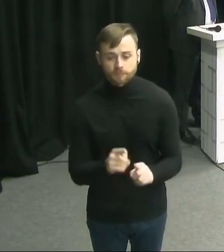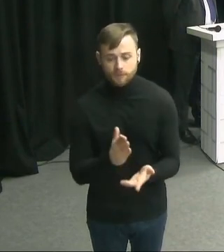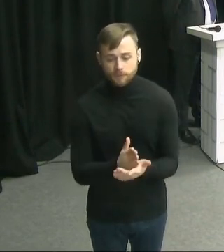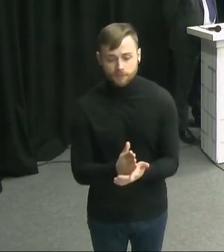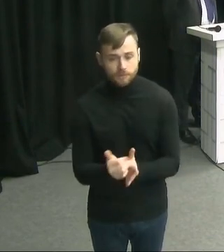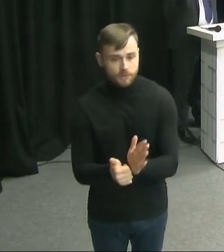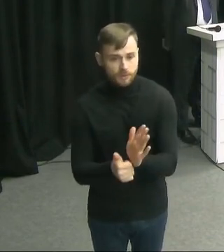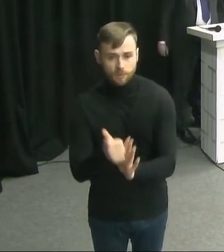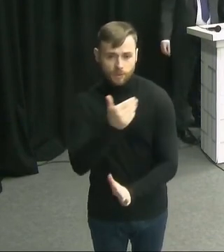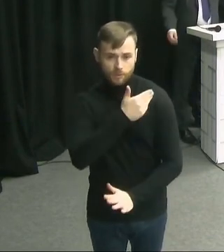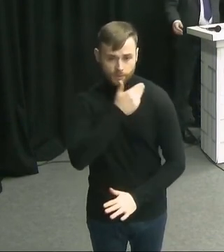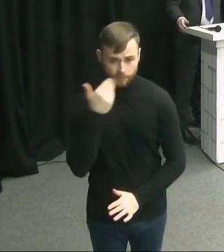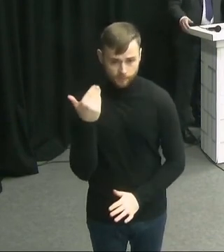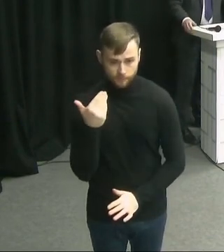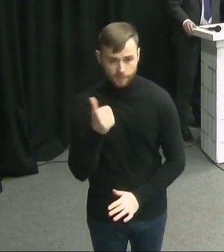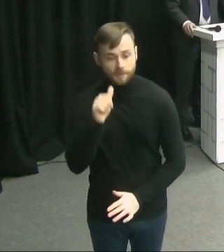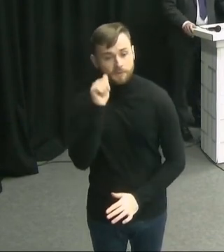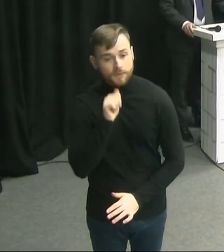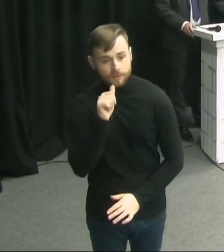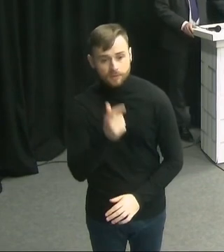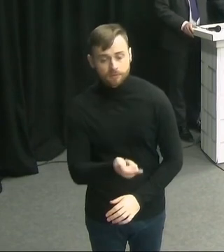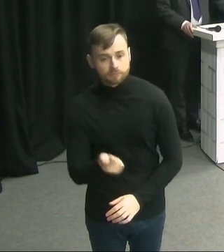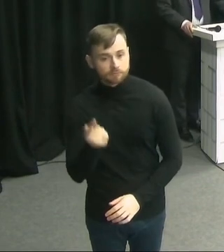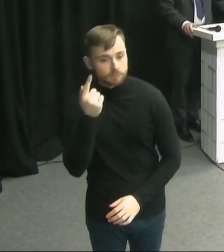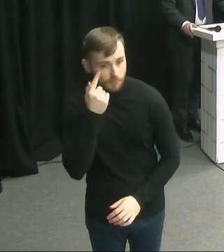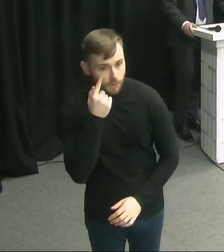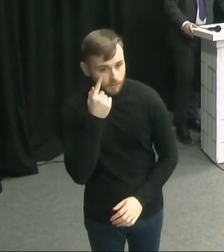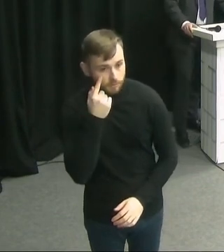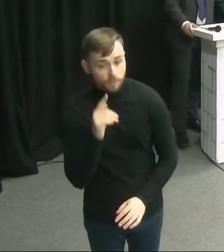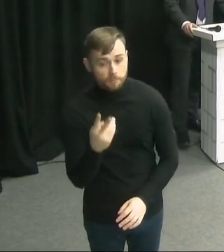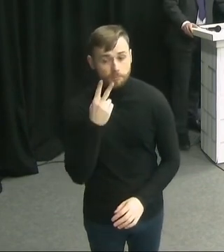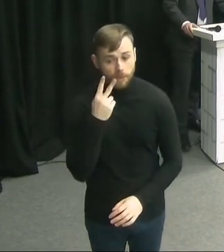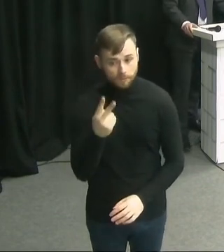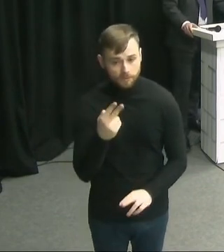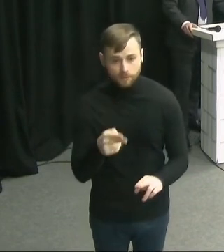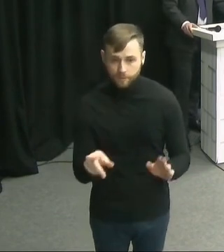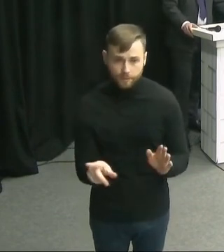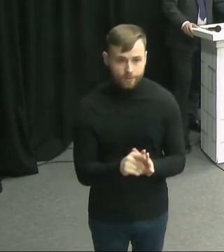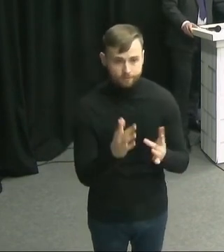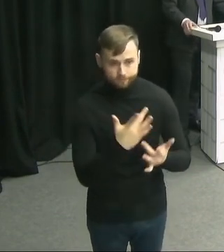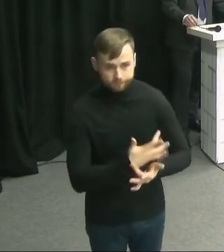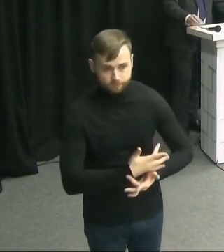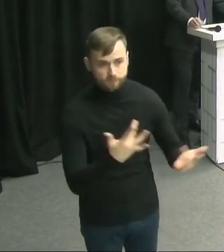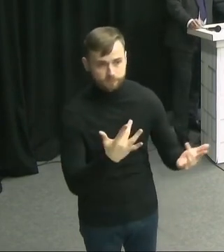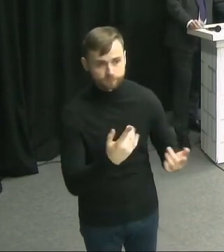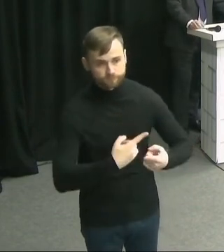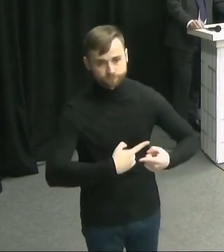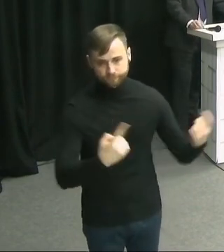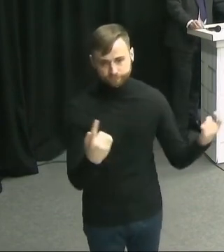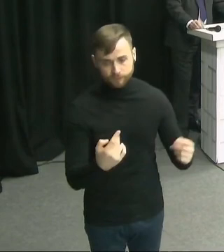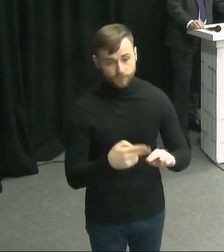be similar here. We should really be intolerant to this problem, and we should speak very publicly when we see